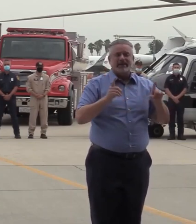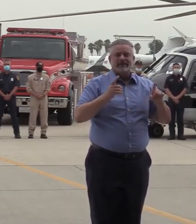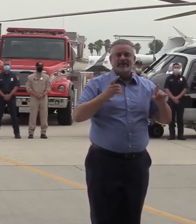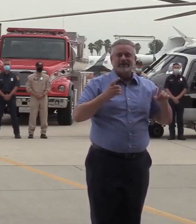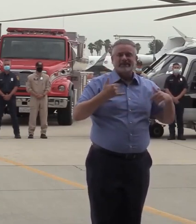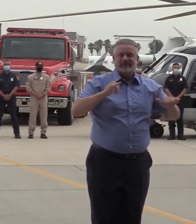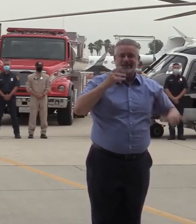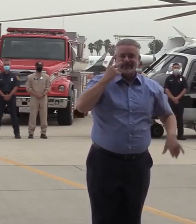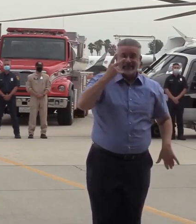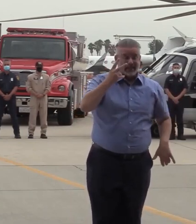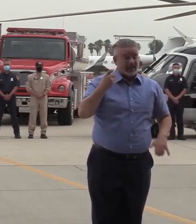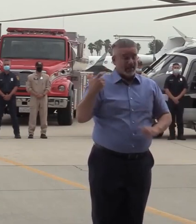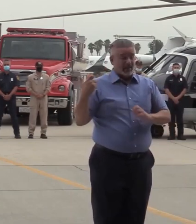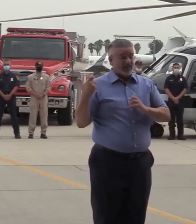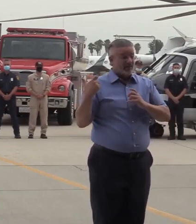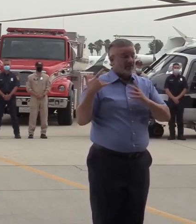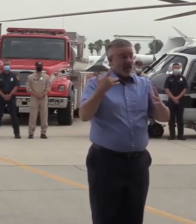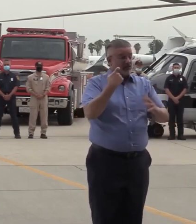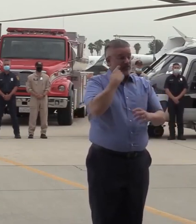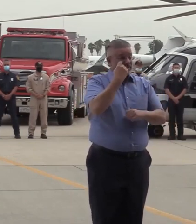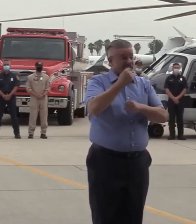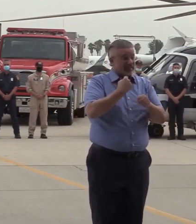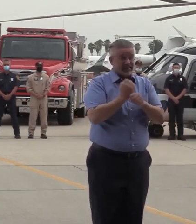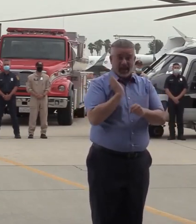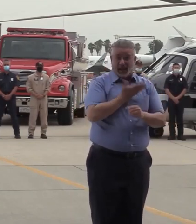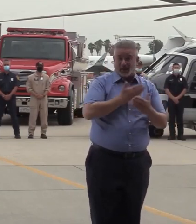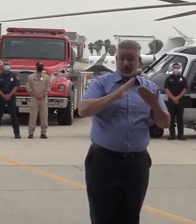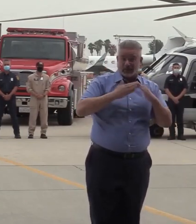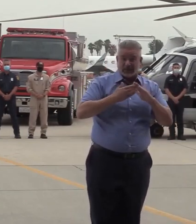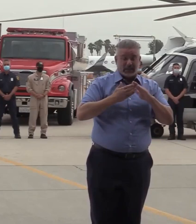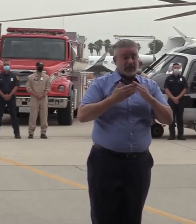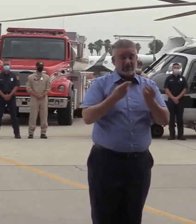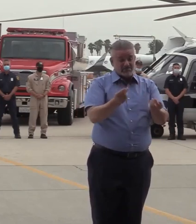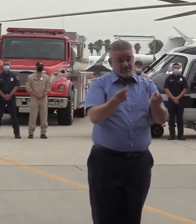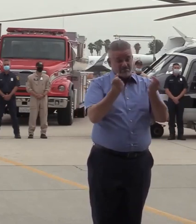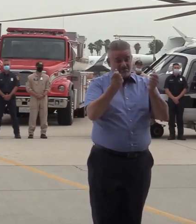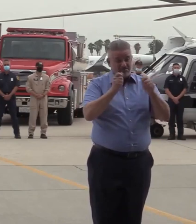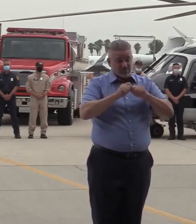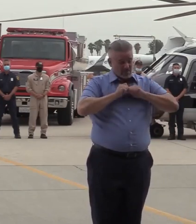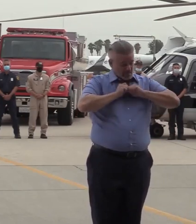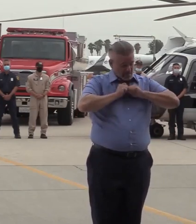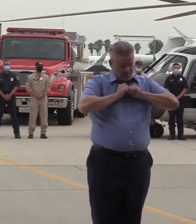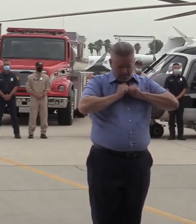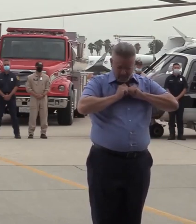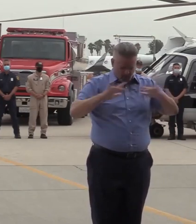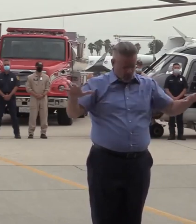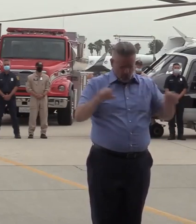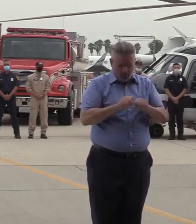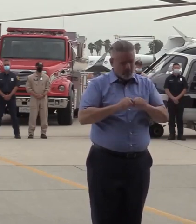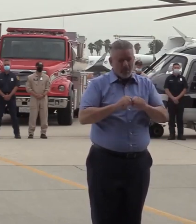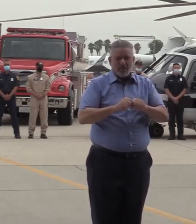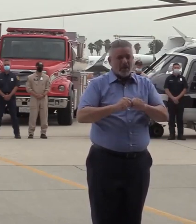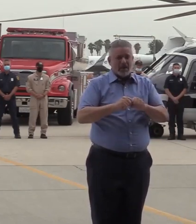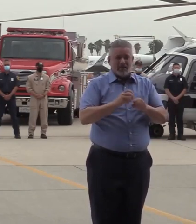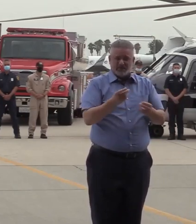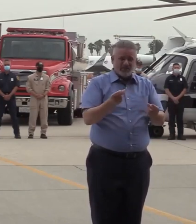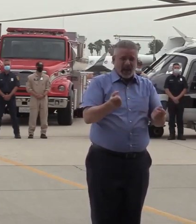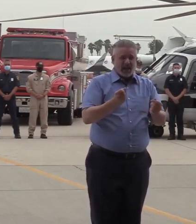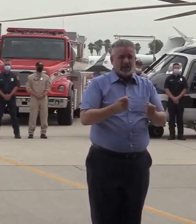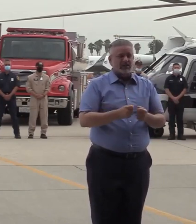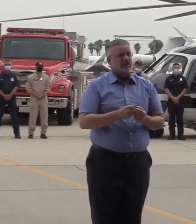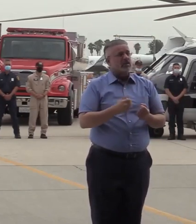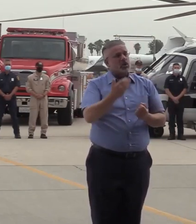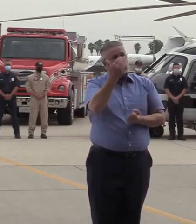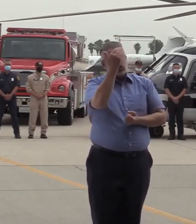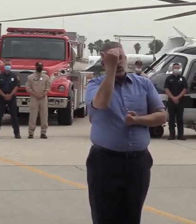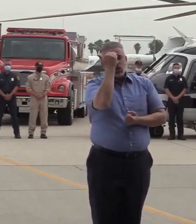seen these fires in recent years in our city spread by as much as a football field in just a few seconds. So know